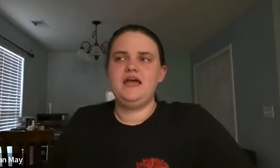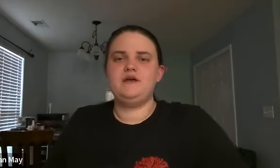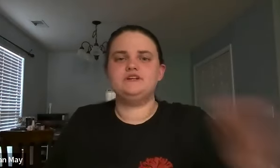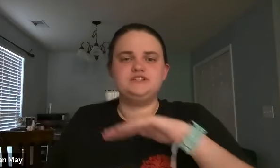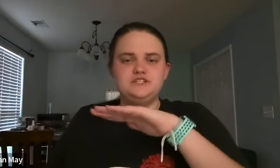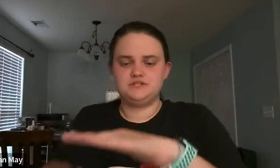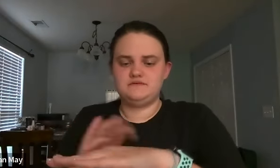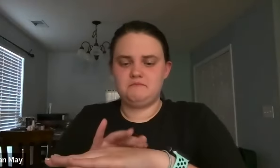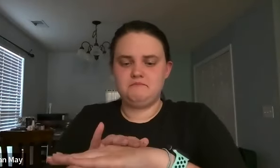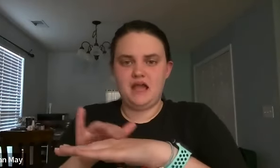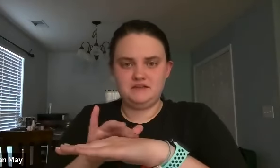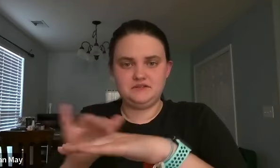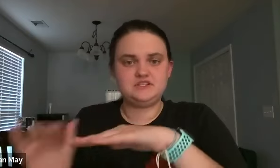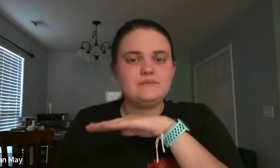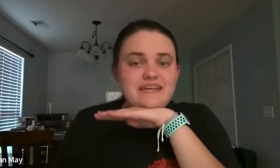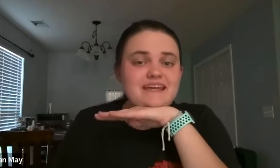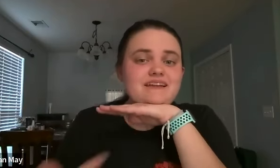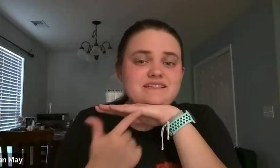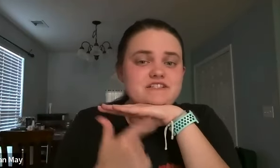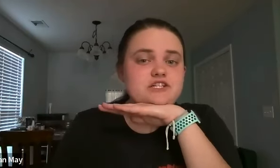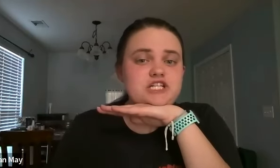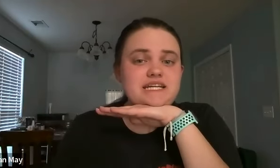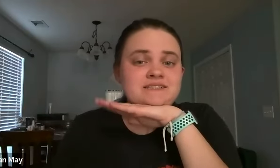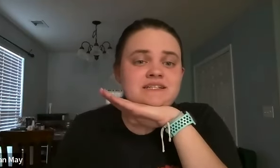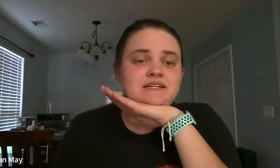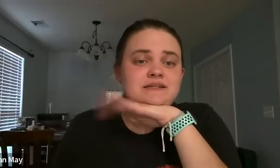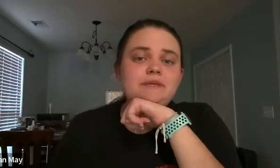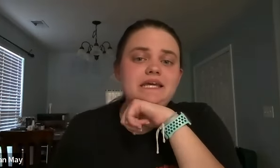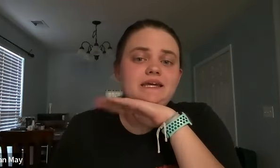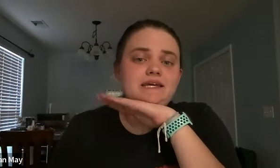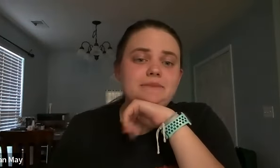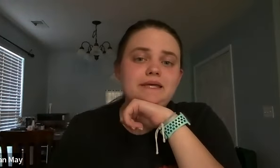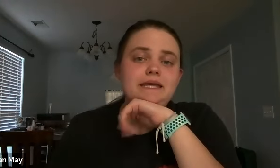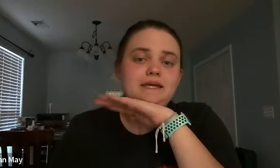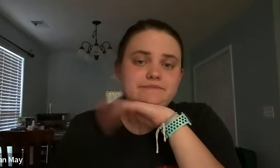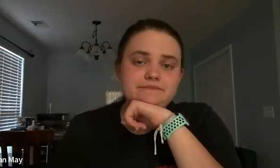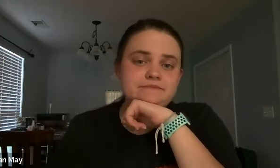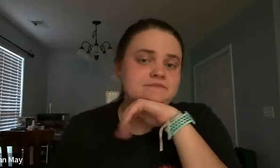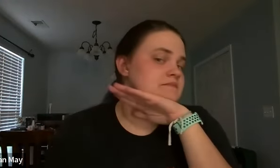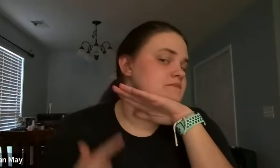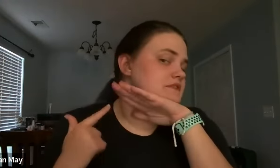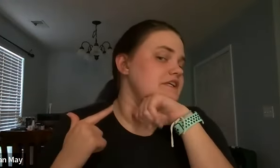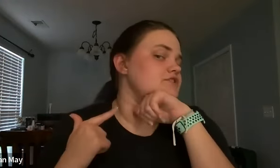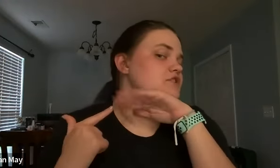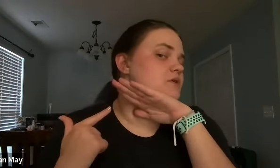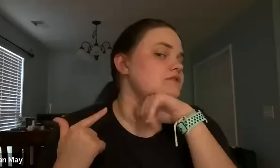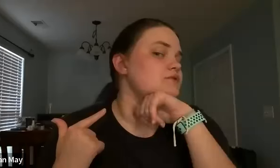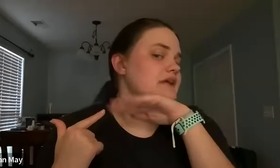And what you do is you have the back of your dominant hand is under your chin, pig, pig. And you just go all four, yeah,